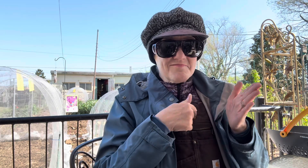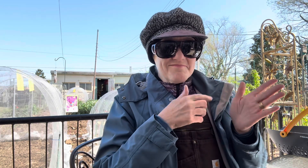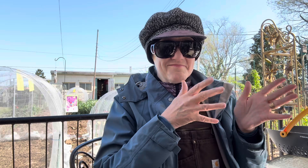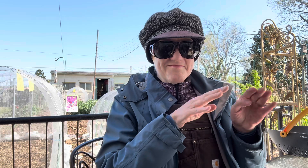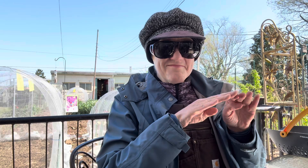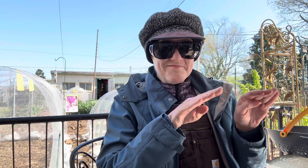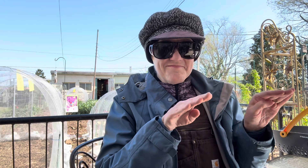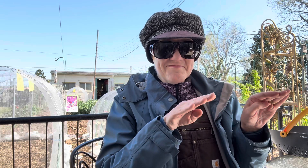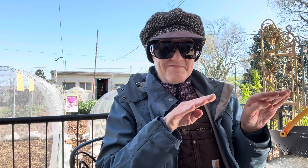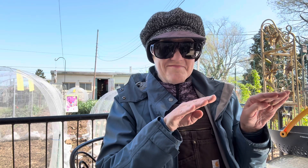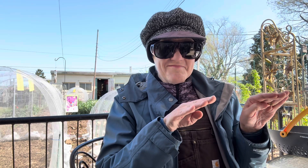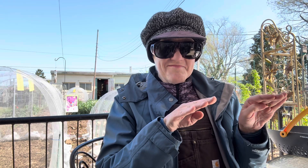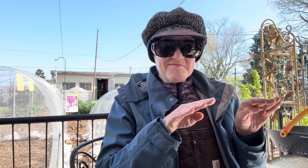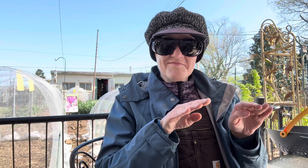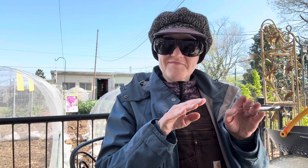see what I put out on the shelf.